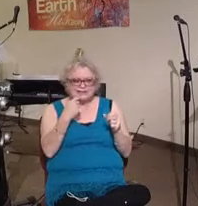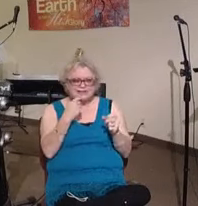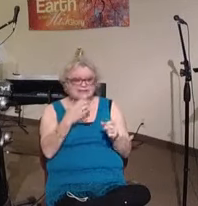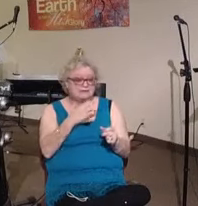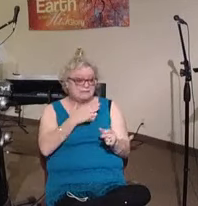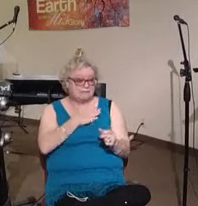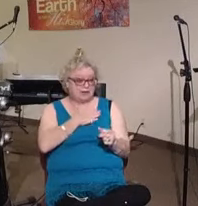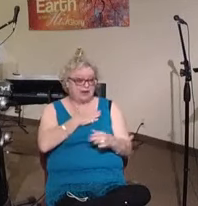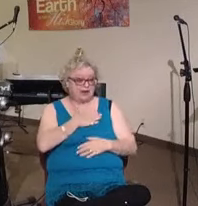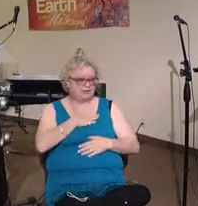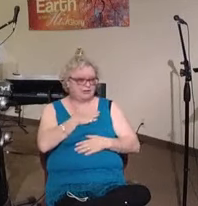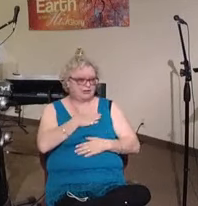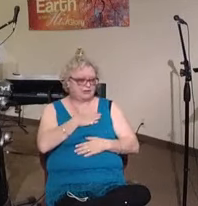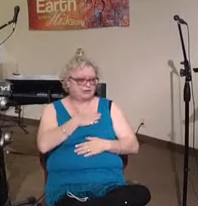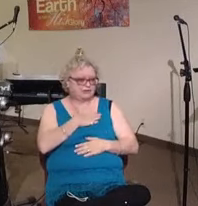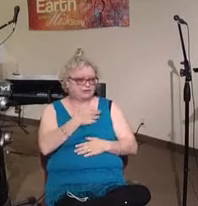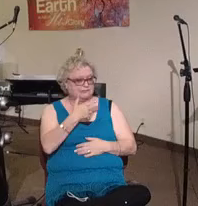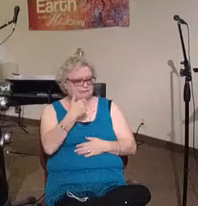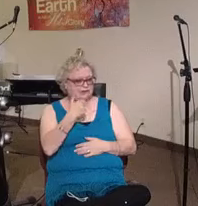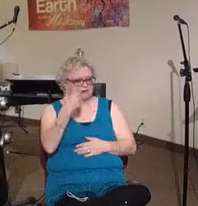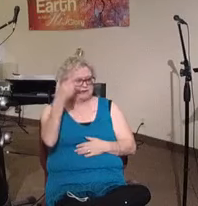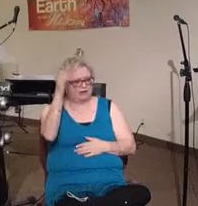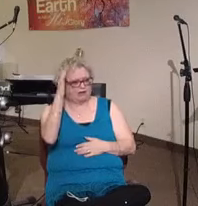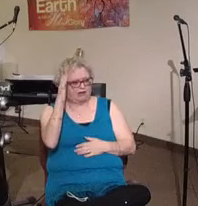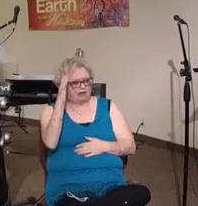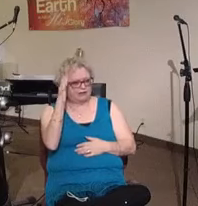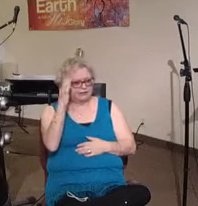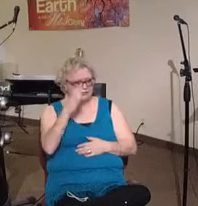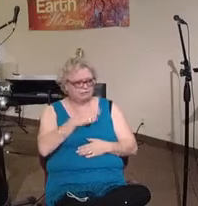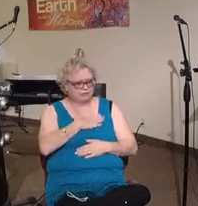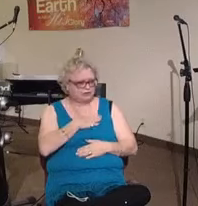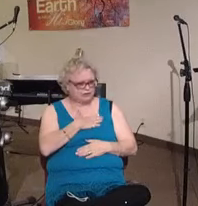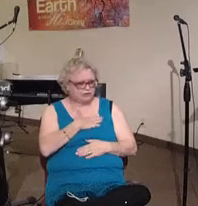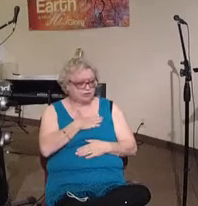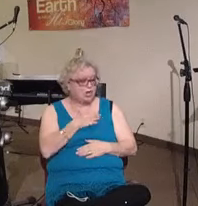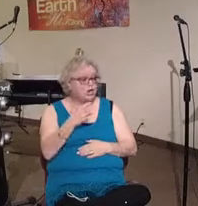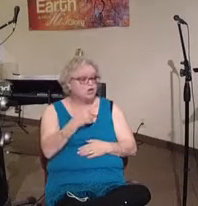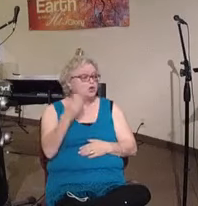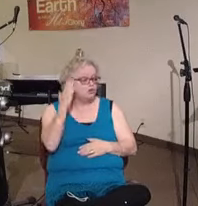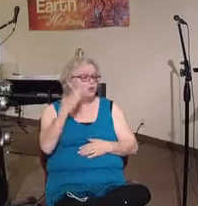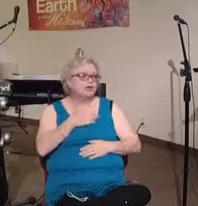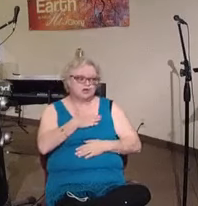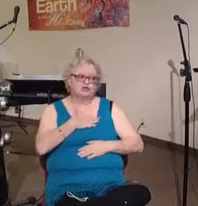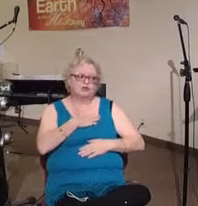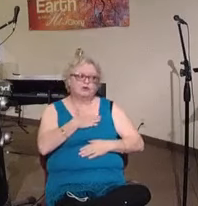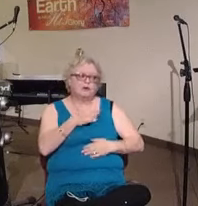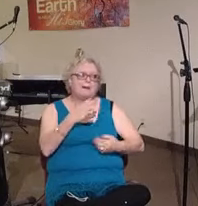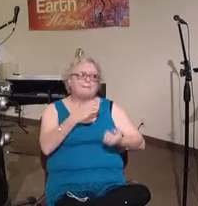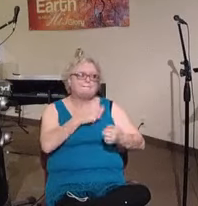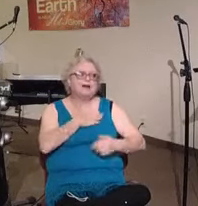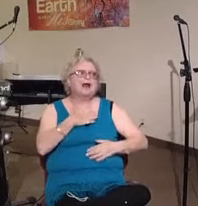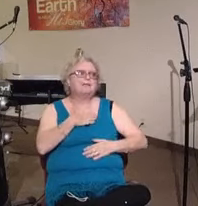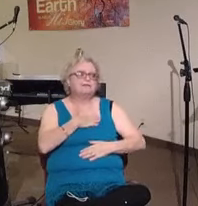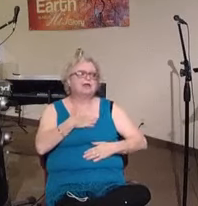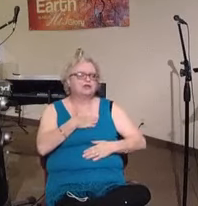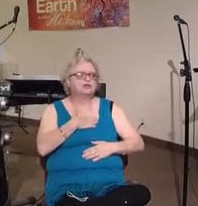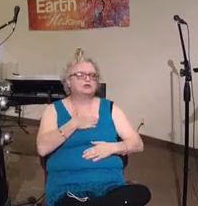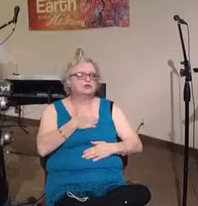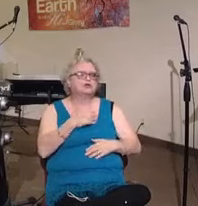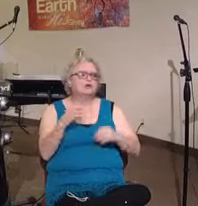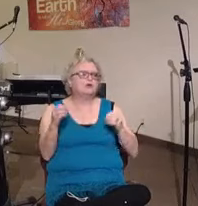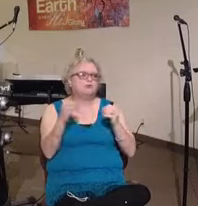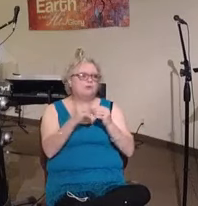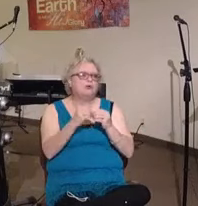my pleasures are better than God's pleasures. You're going to enjoy my pleasures more than God's